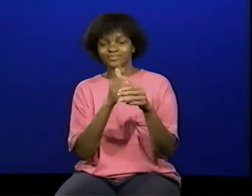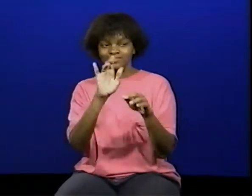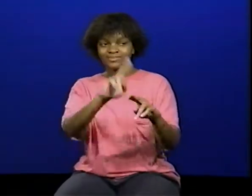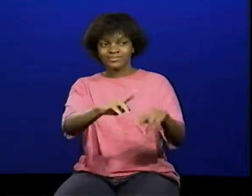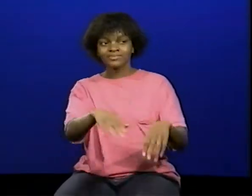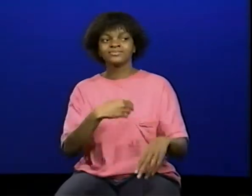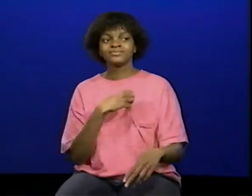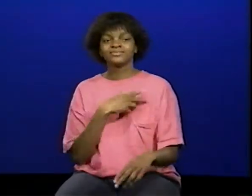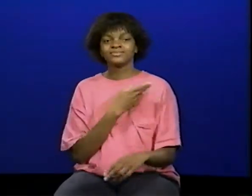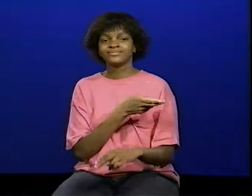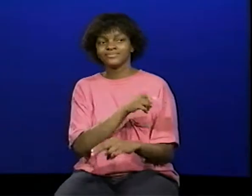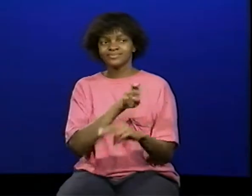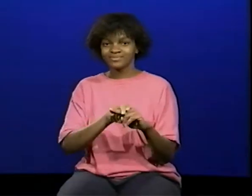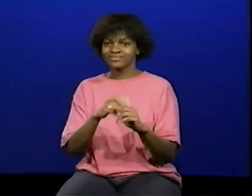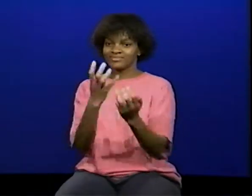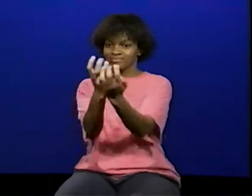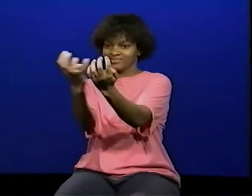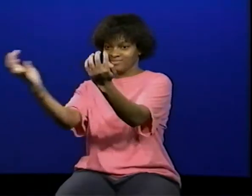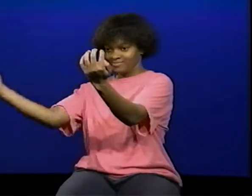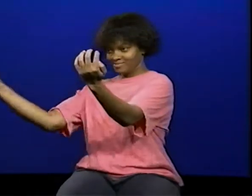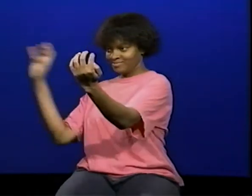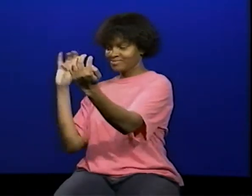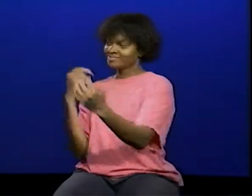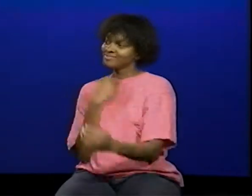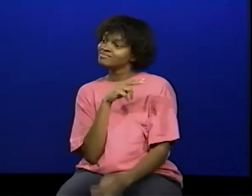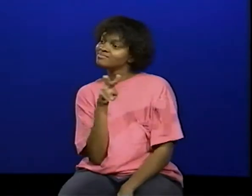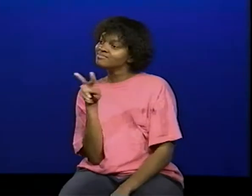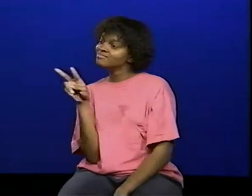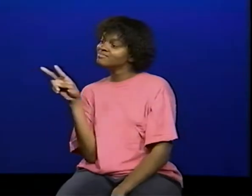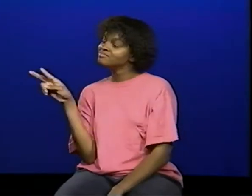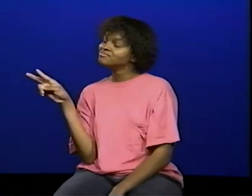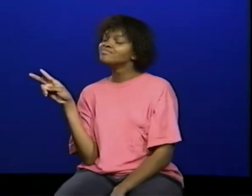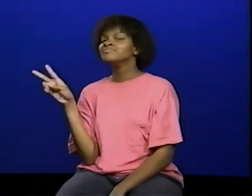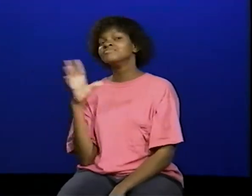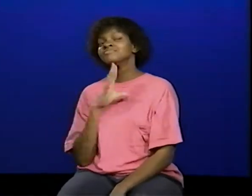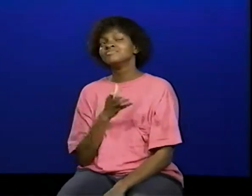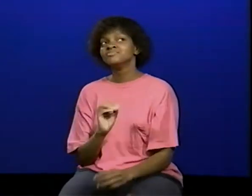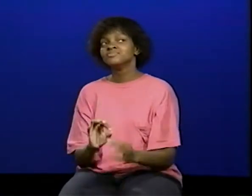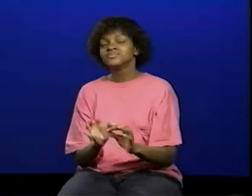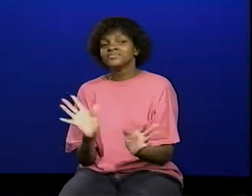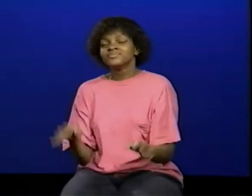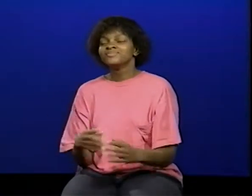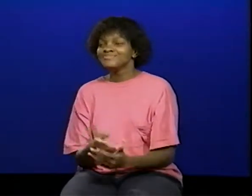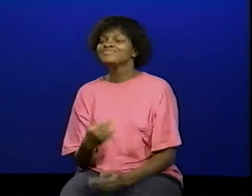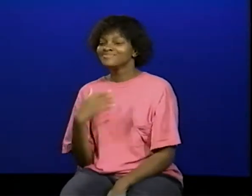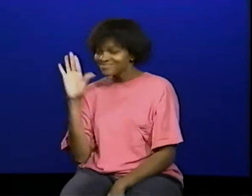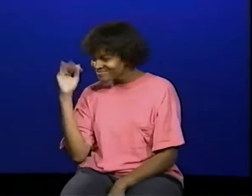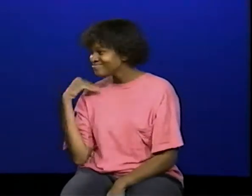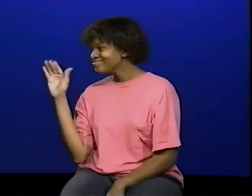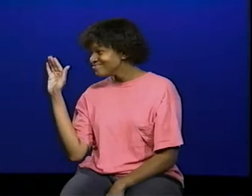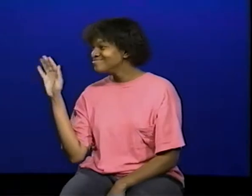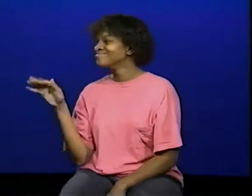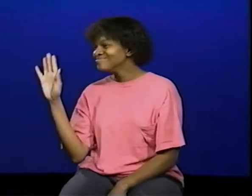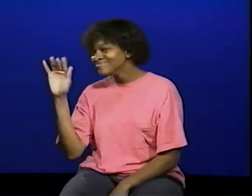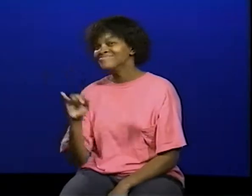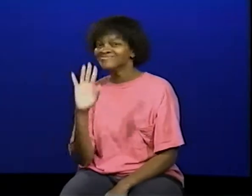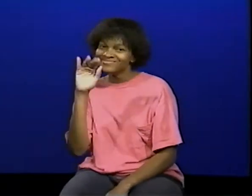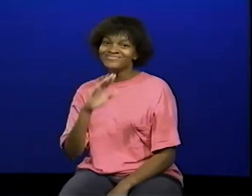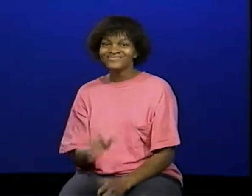she suggested that I follow her, and the two of us walked down the hall and went to a meeting room. There was a big table and lots of people in the